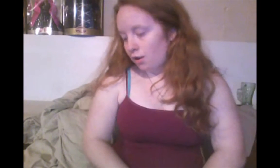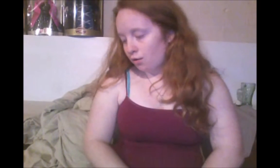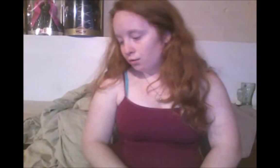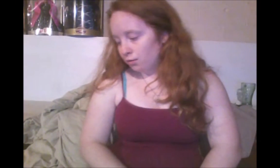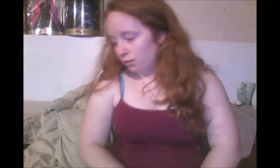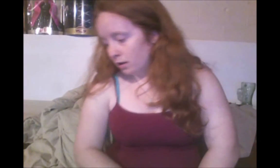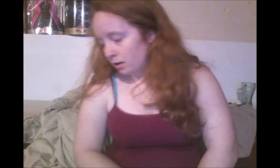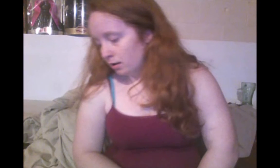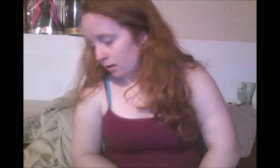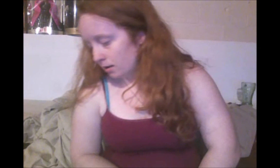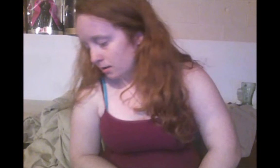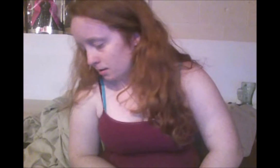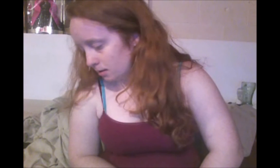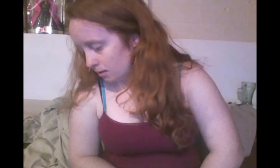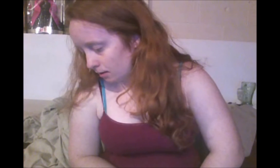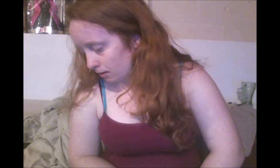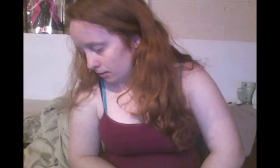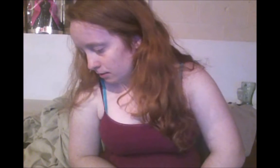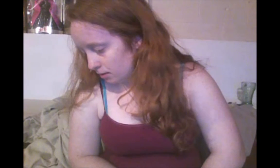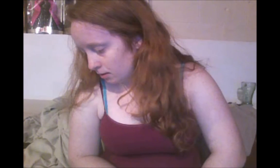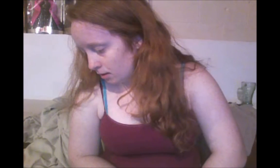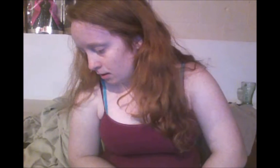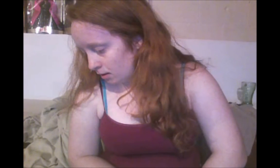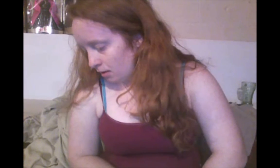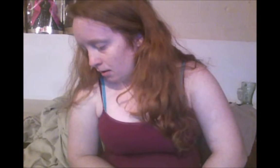Kangaroo. Let's see.